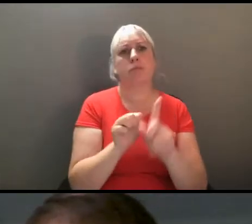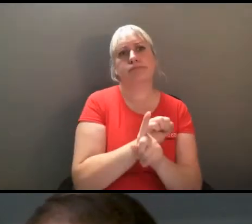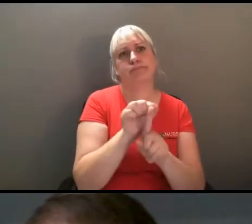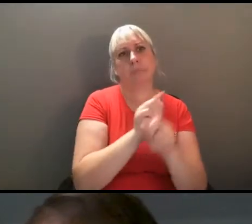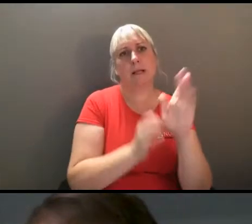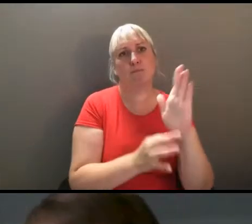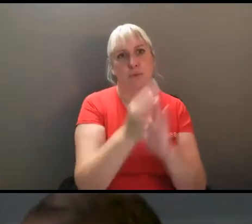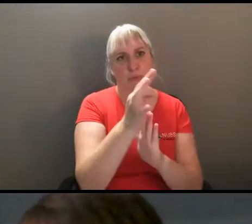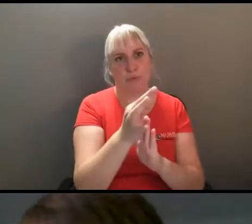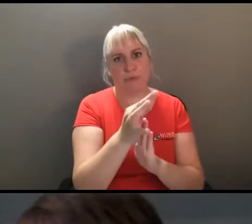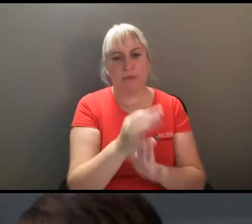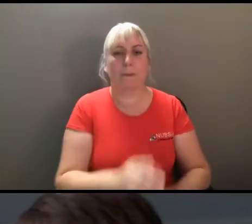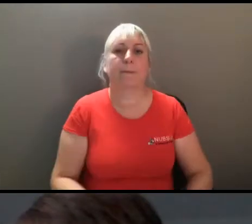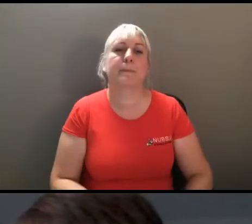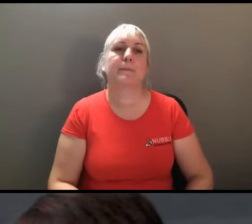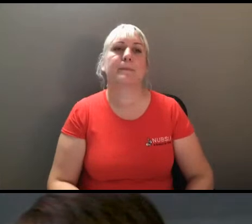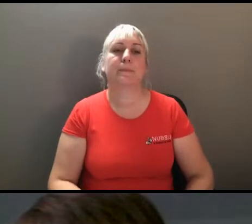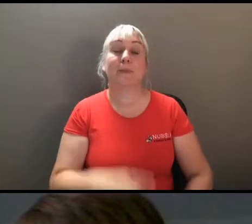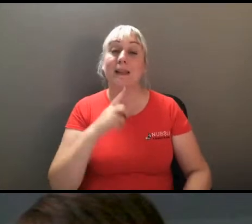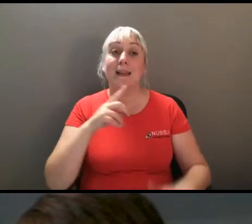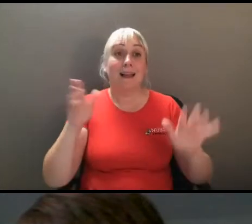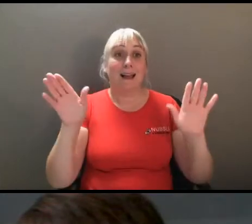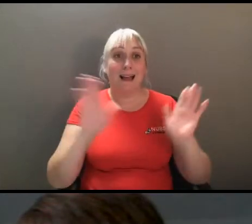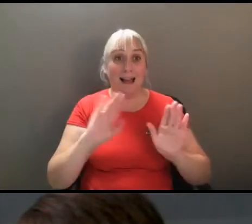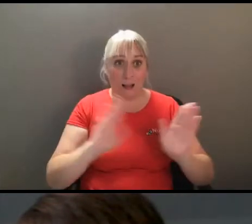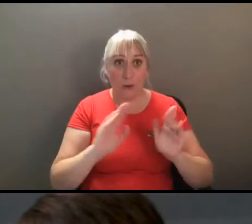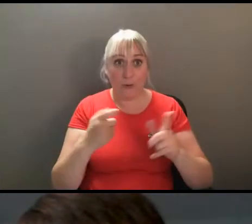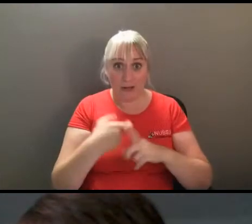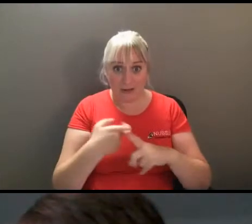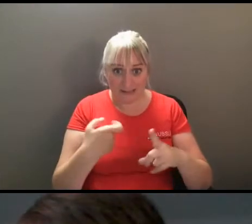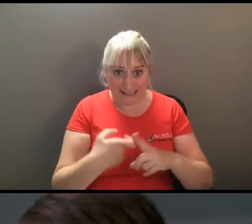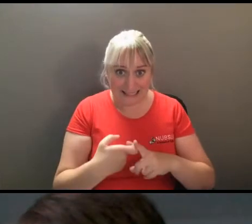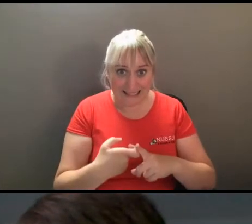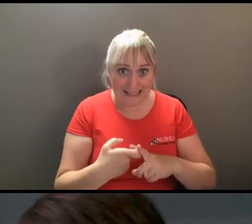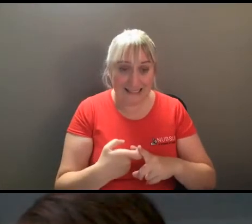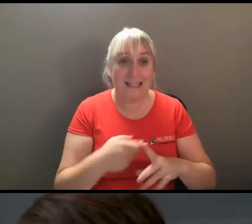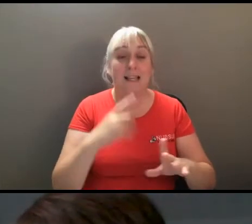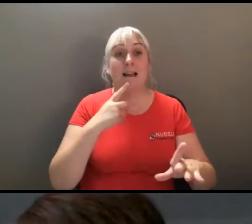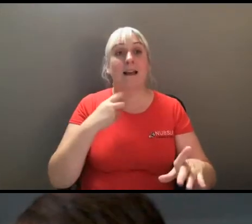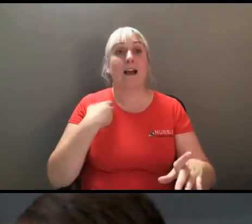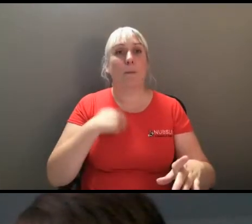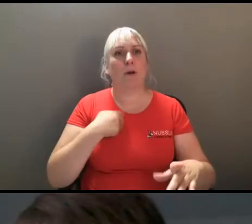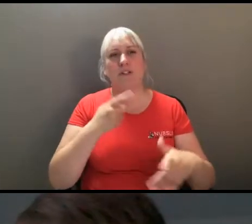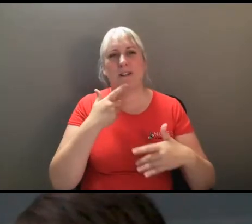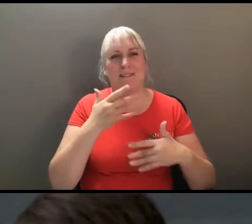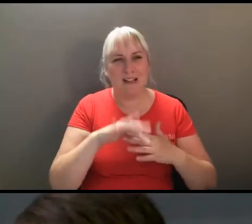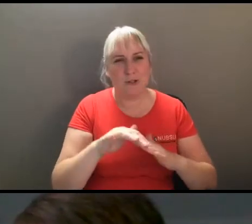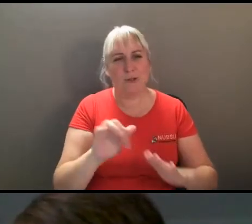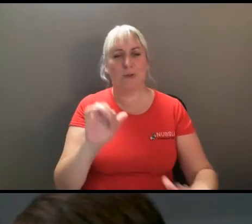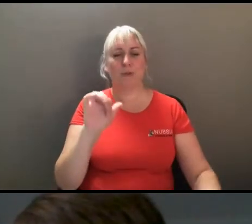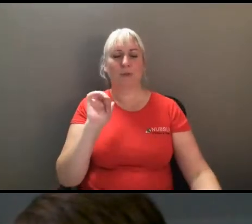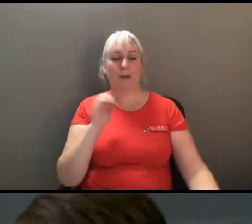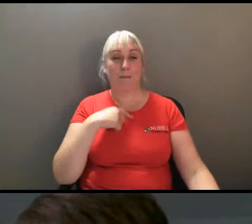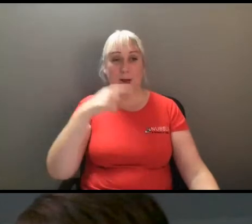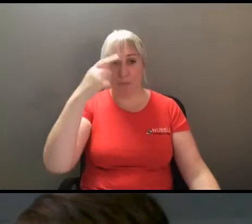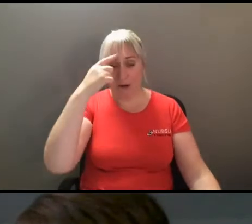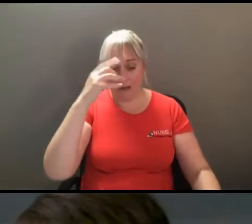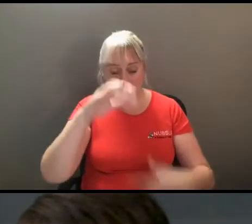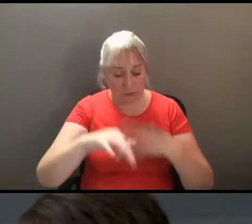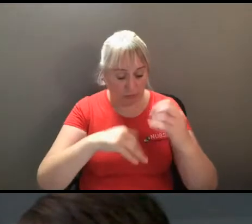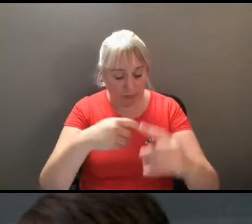Okay, hi Kirsten, and apologies to everyone. I've had to sort of go horizontal because my brain's not functioning very well tonight,